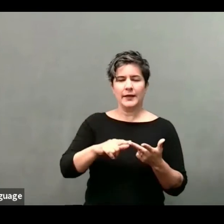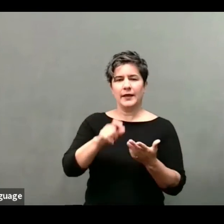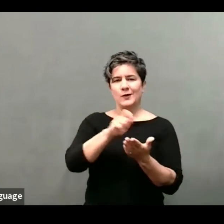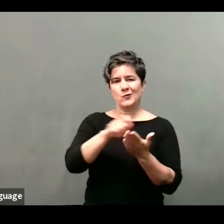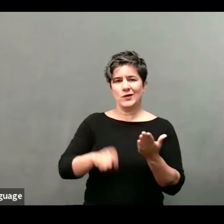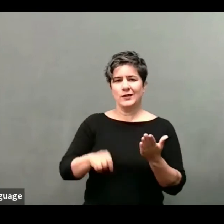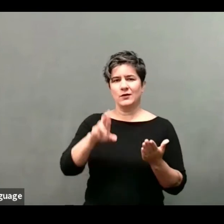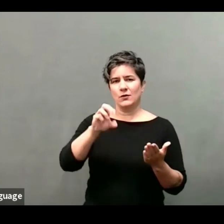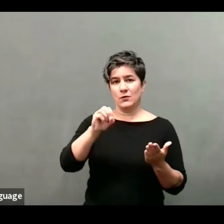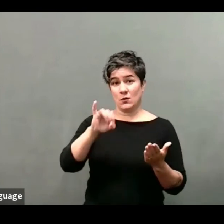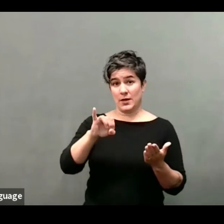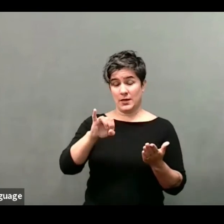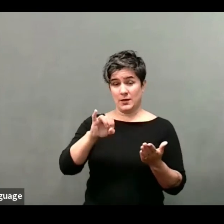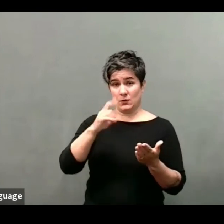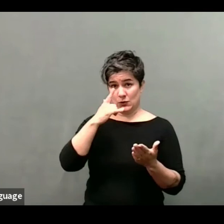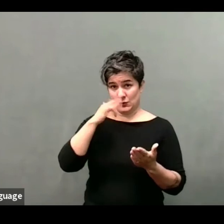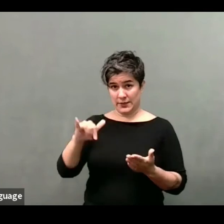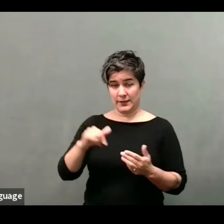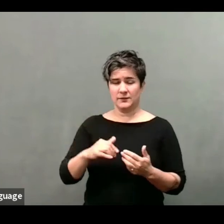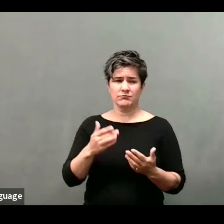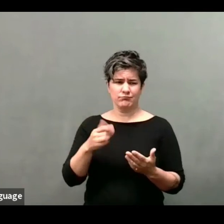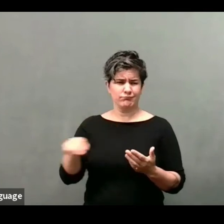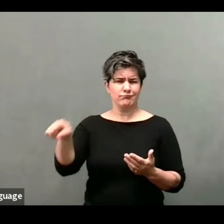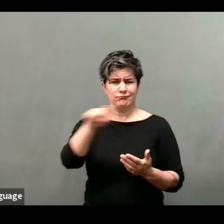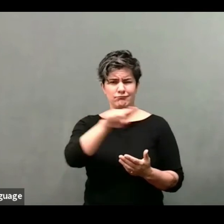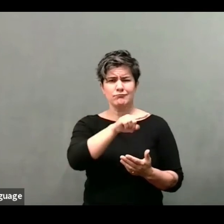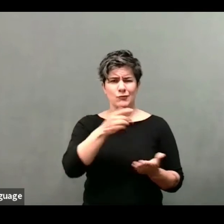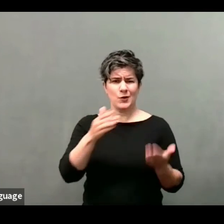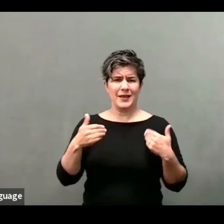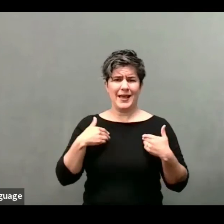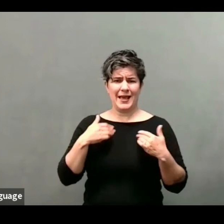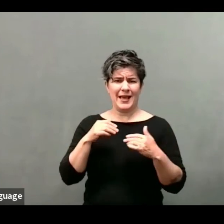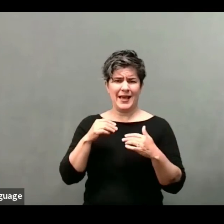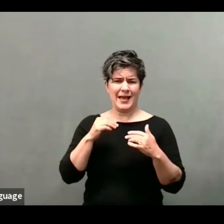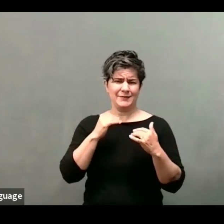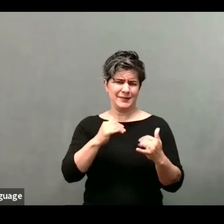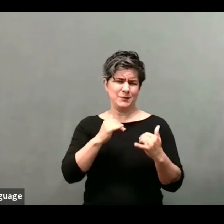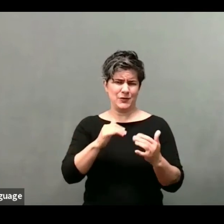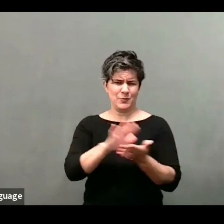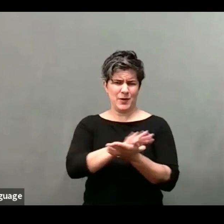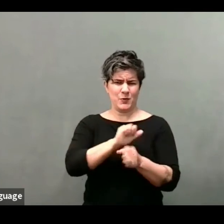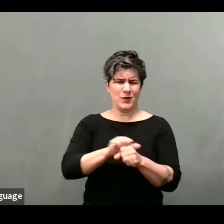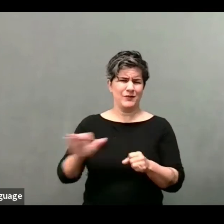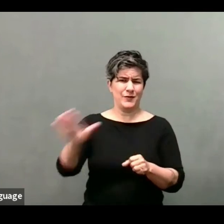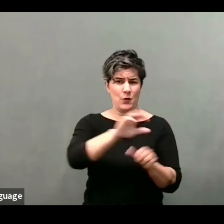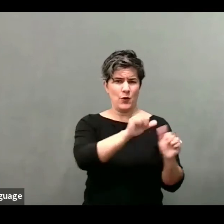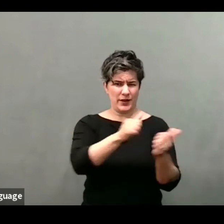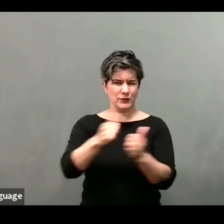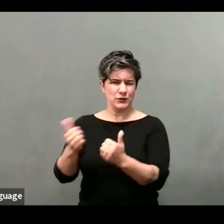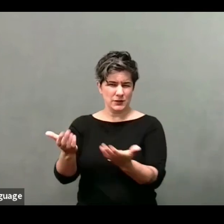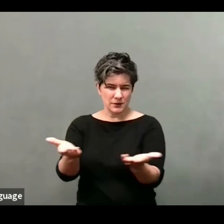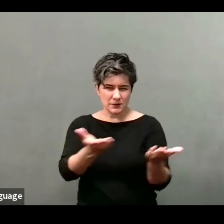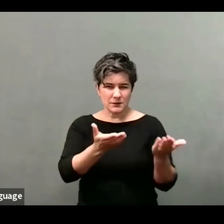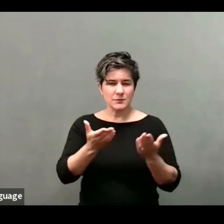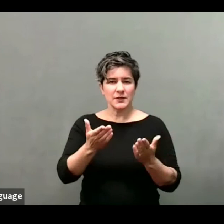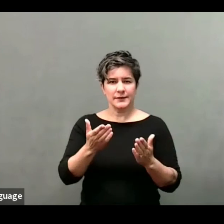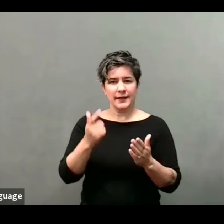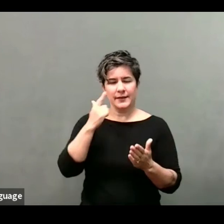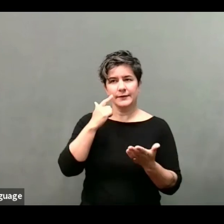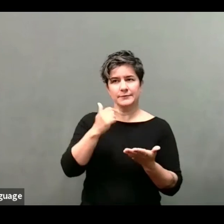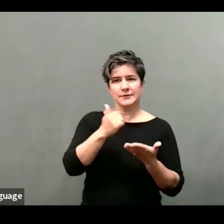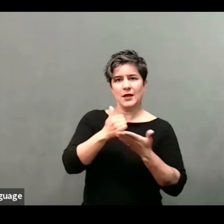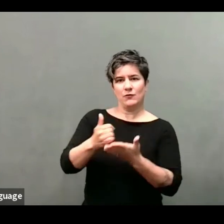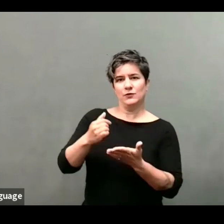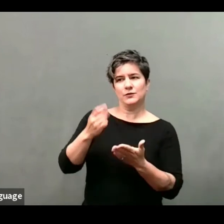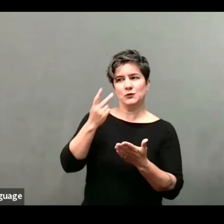like. You probably have similar paperwork in your agencies, and I think it can be helpful to just